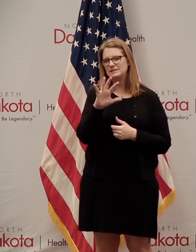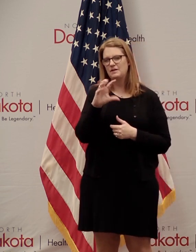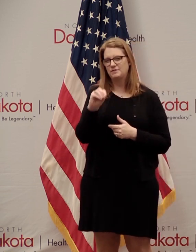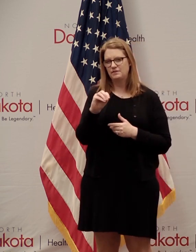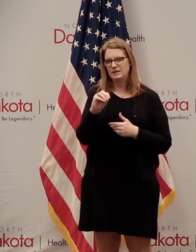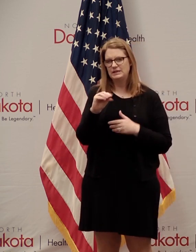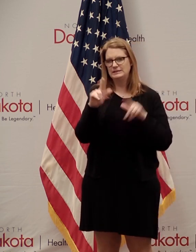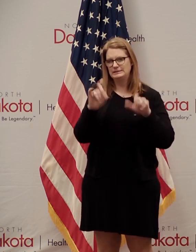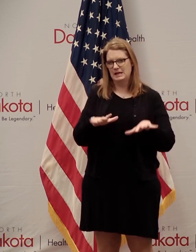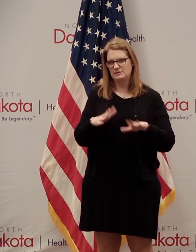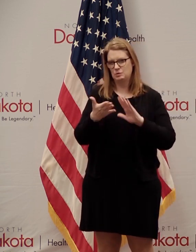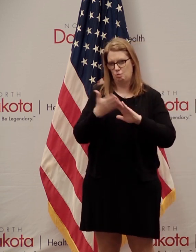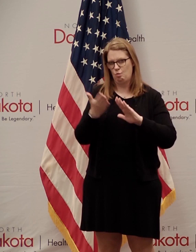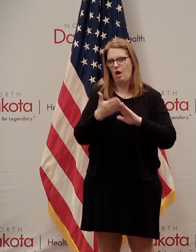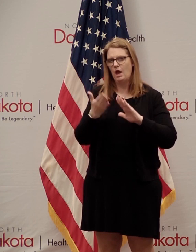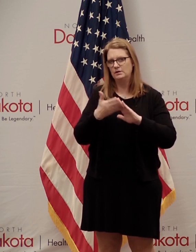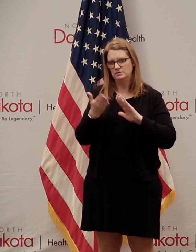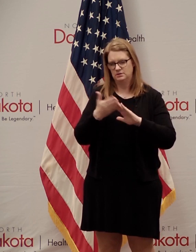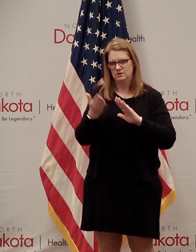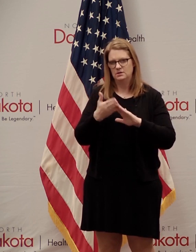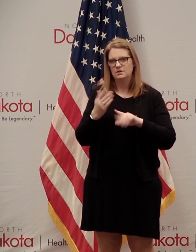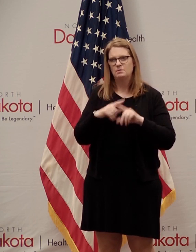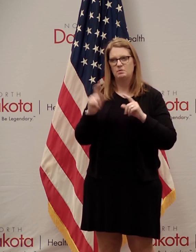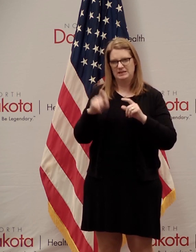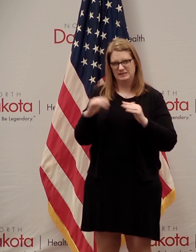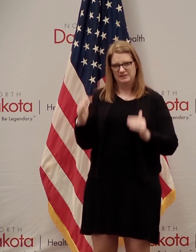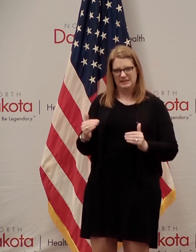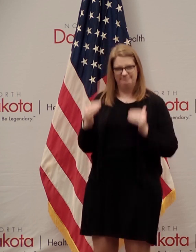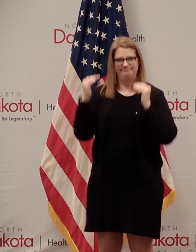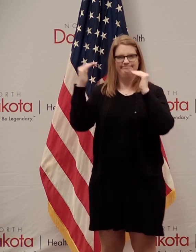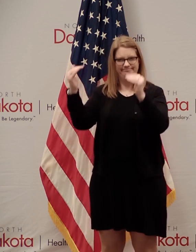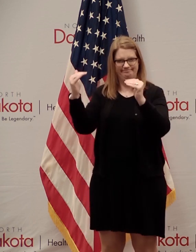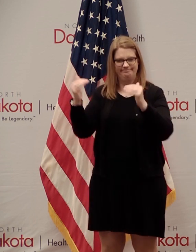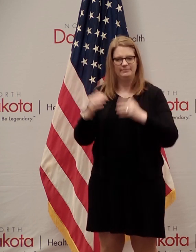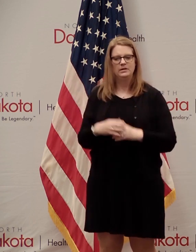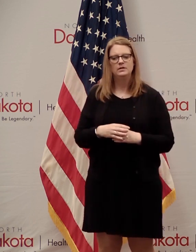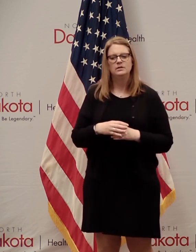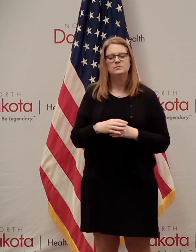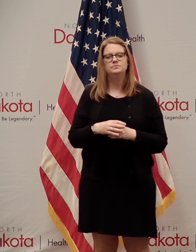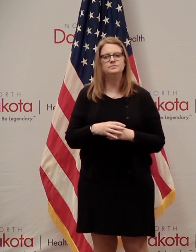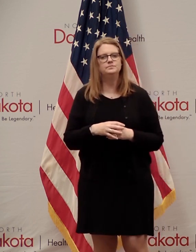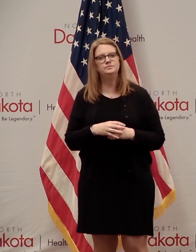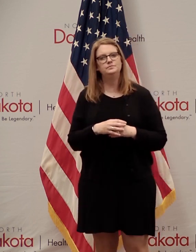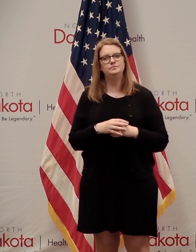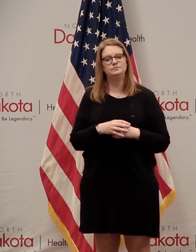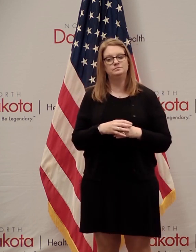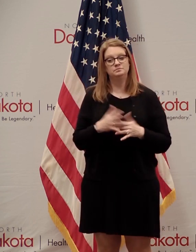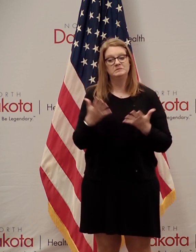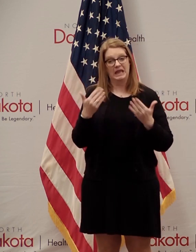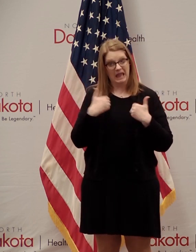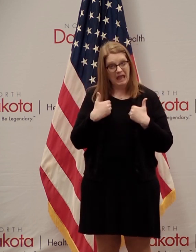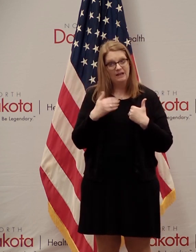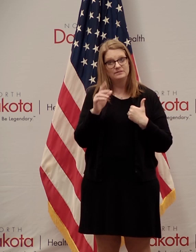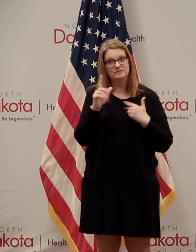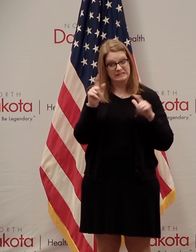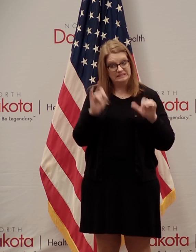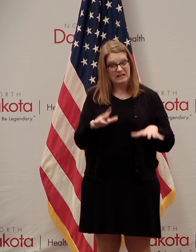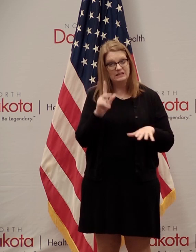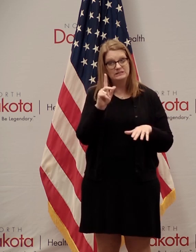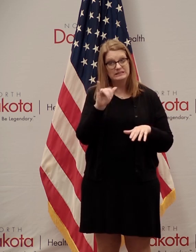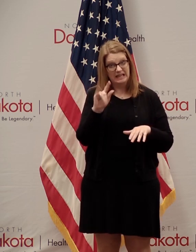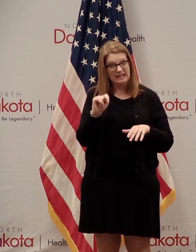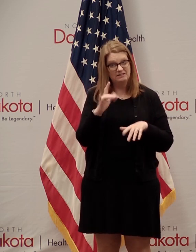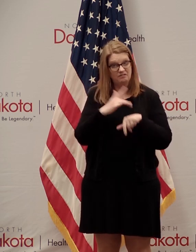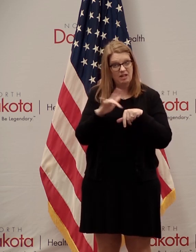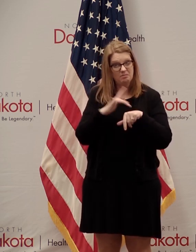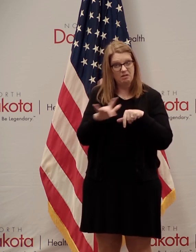1,000 or more on a regular basis. So to get there, again, we have the number of test kits in the state